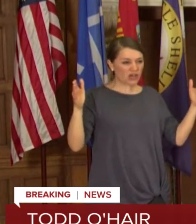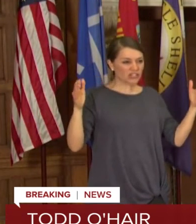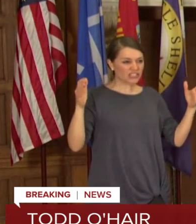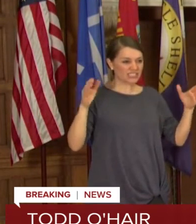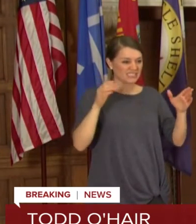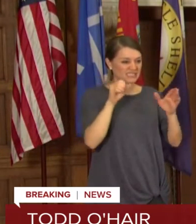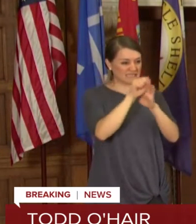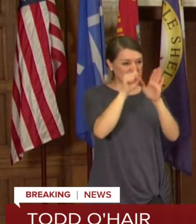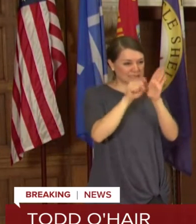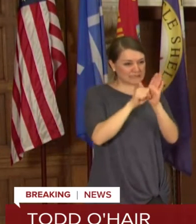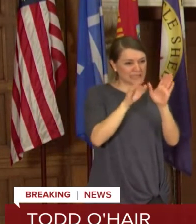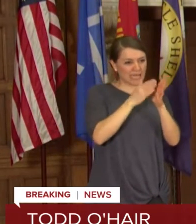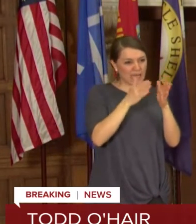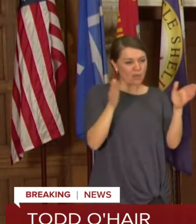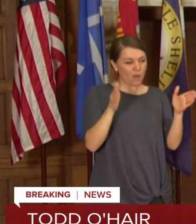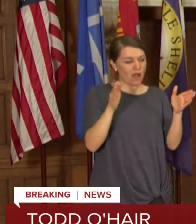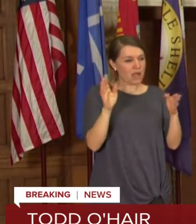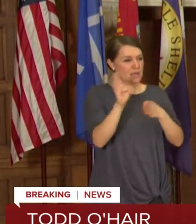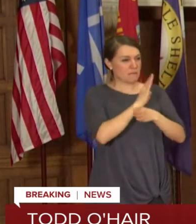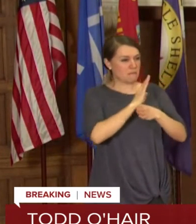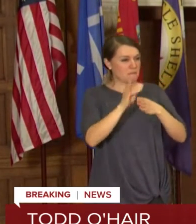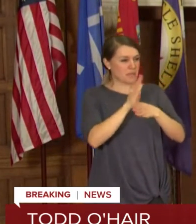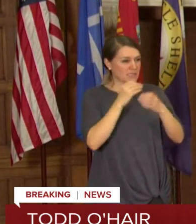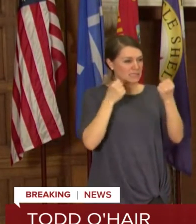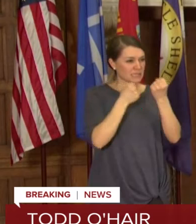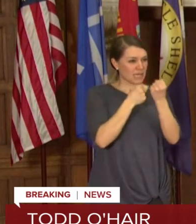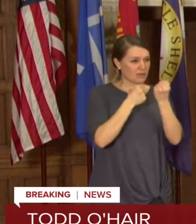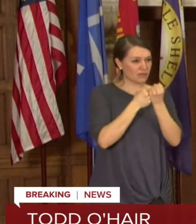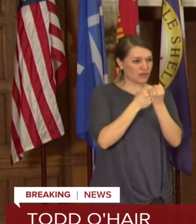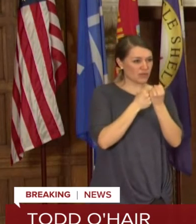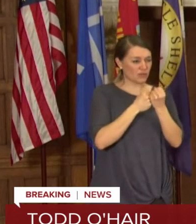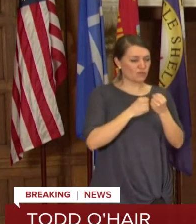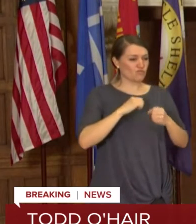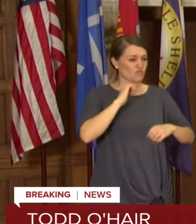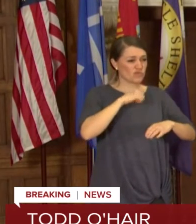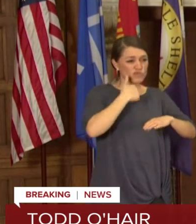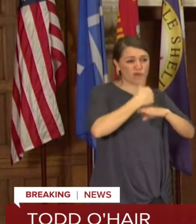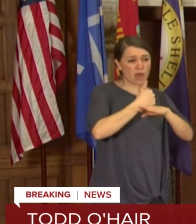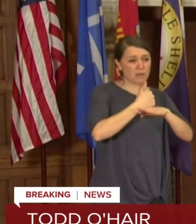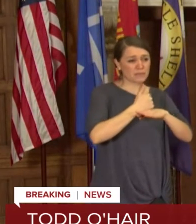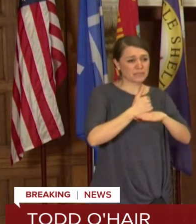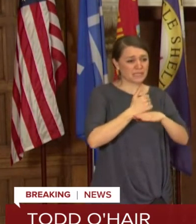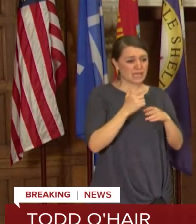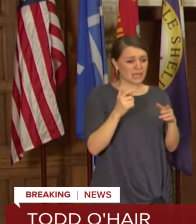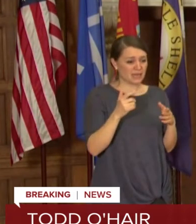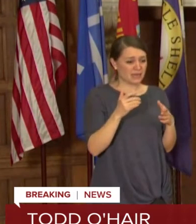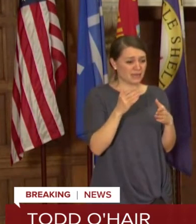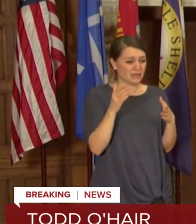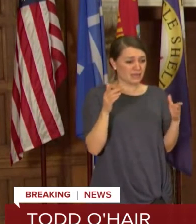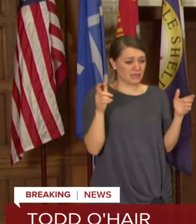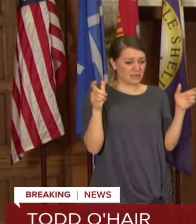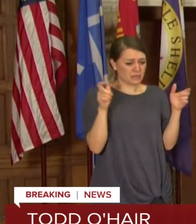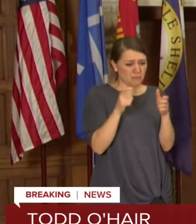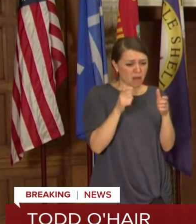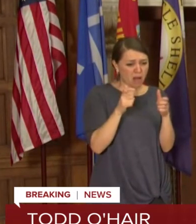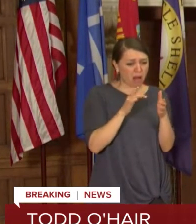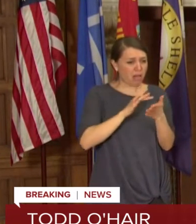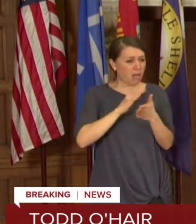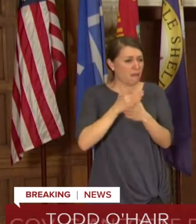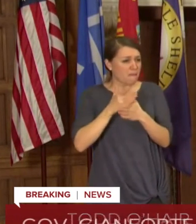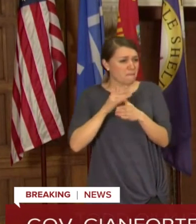advocacy organization, and we represent sole proprietors, small and mid-sized manufacturers,